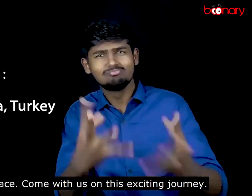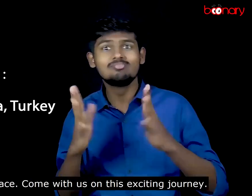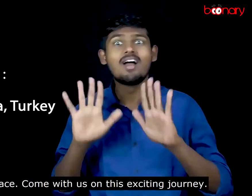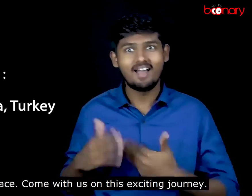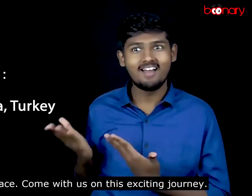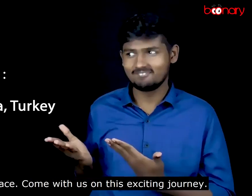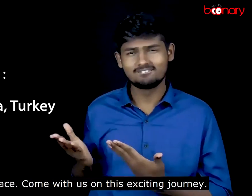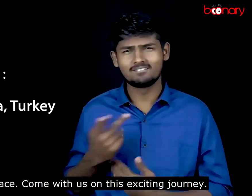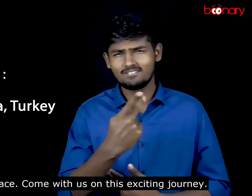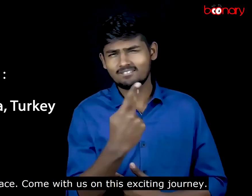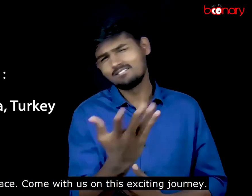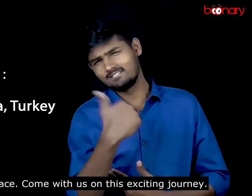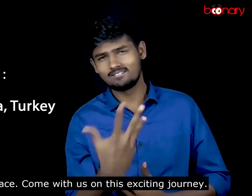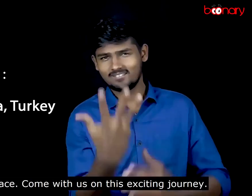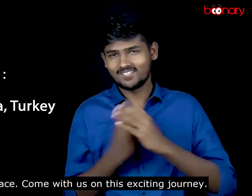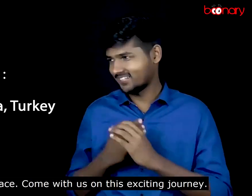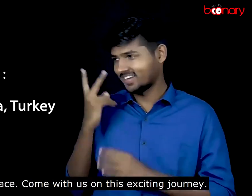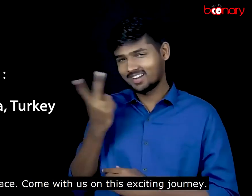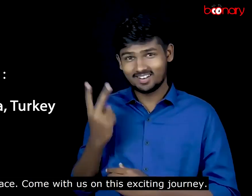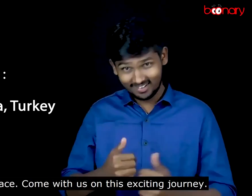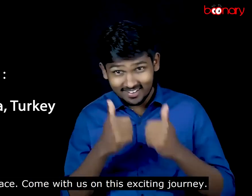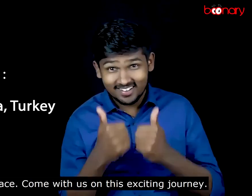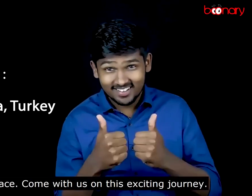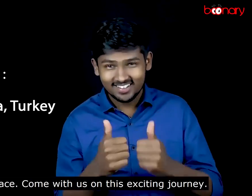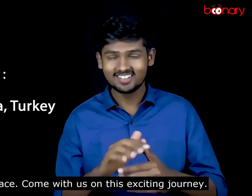A beautiful place. Come with us on this exciting journey.